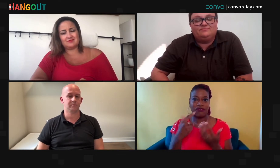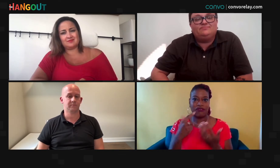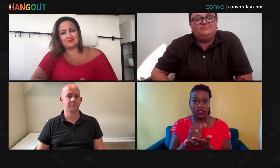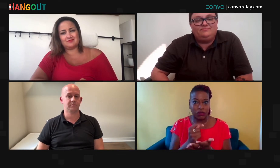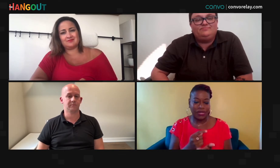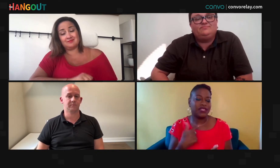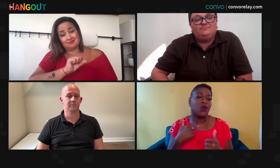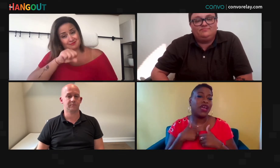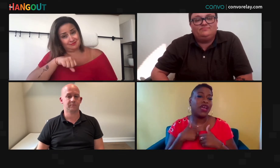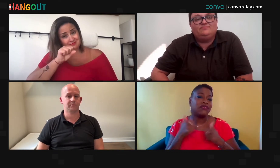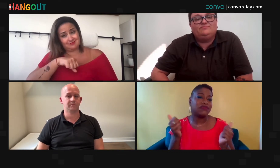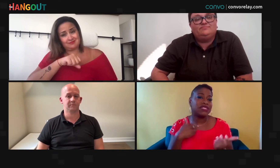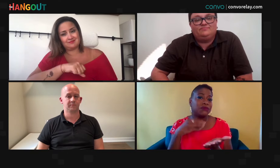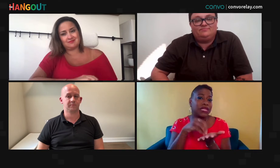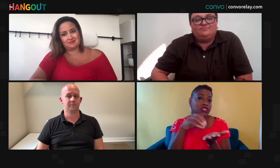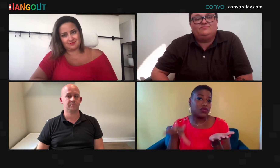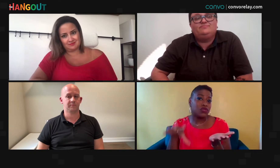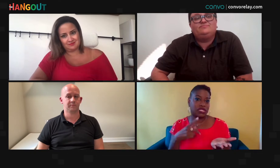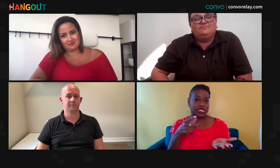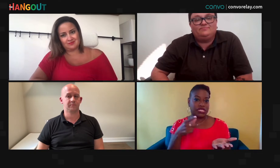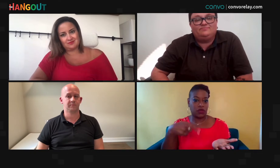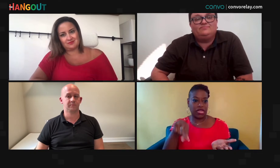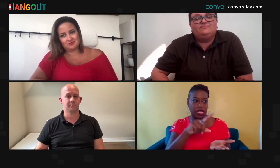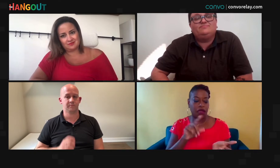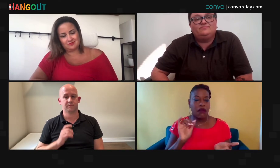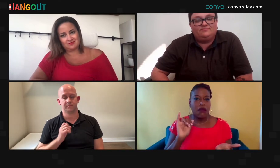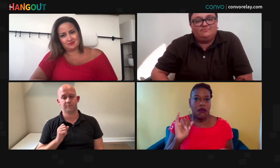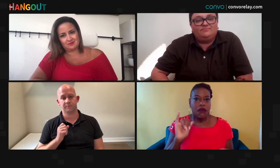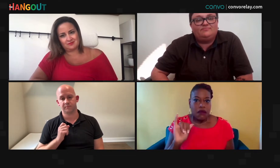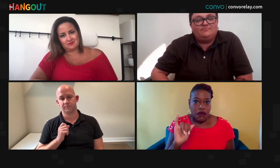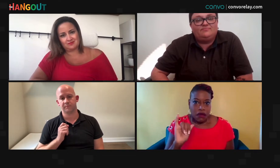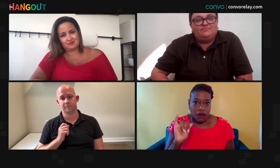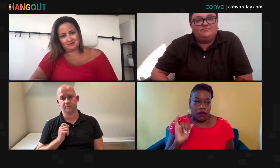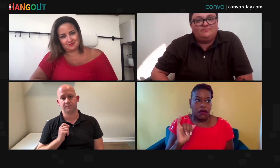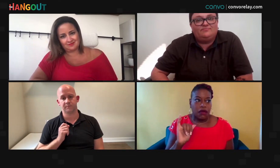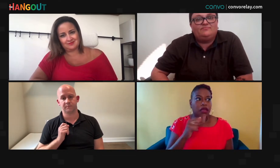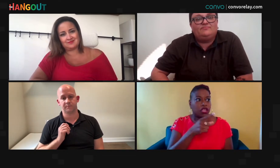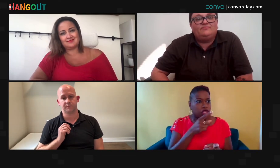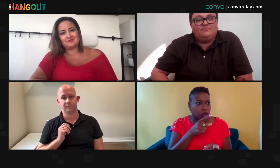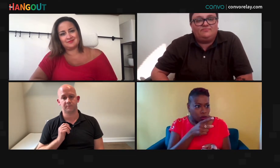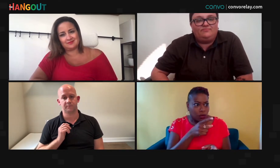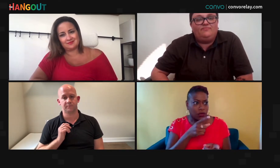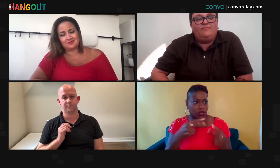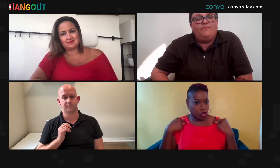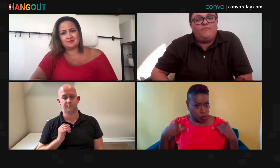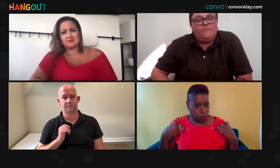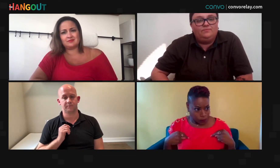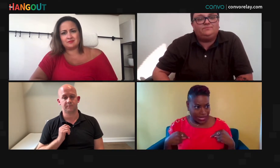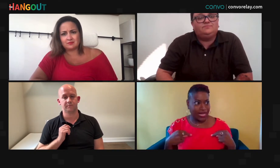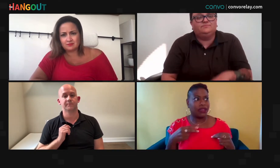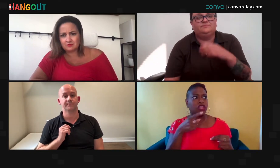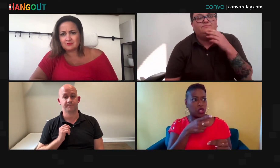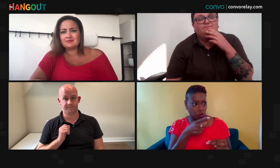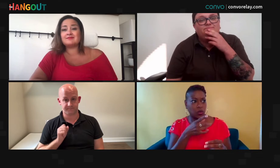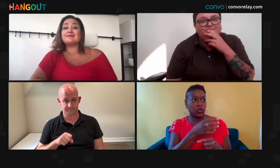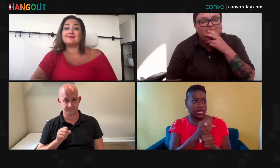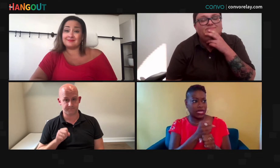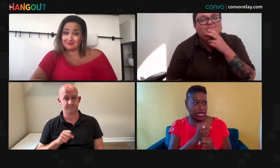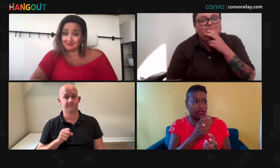make it okay to have treatment and therapy. So I do disclose that with my students so they can see that I'm doing it too, that I'm